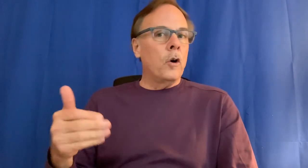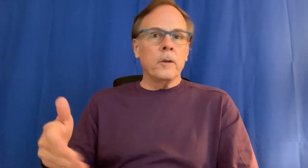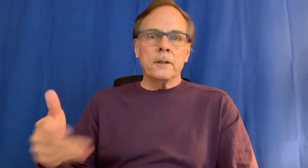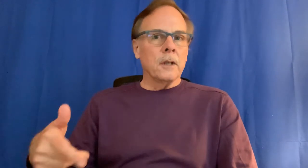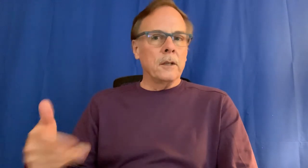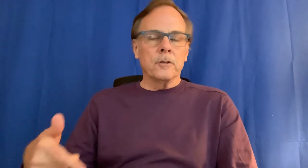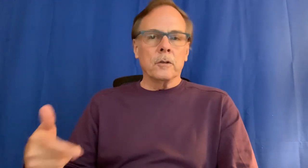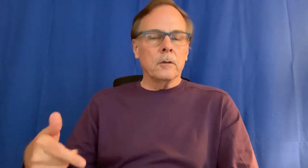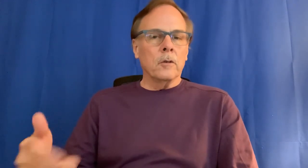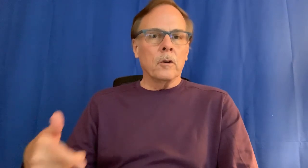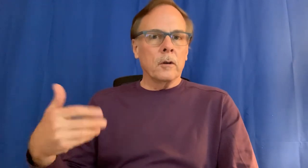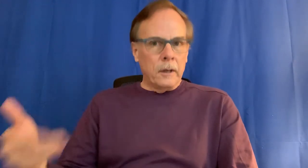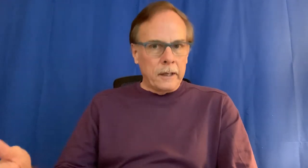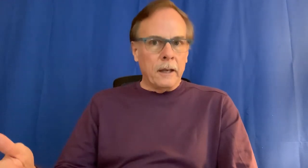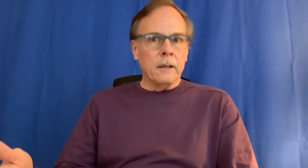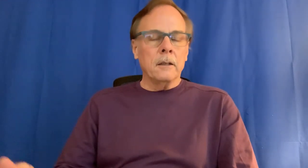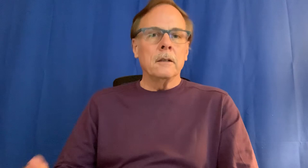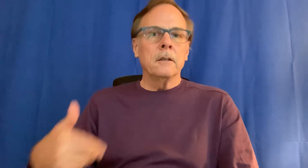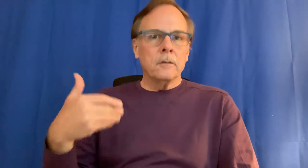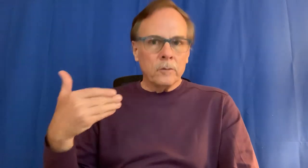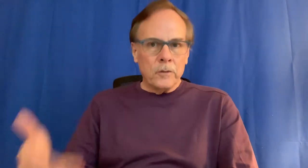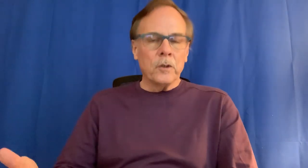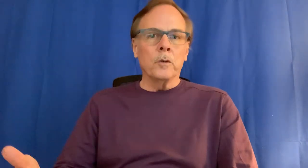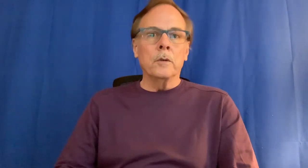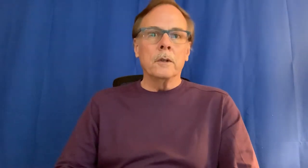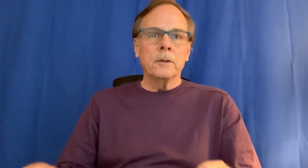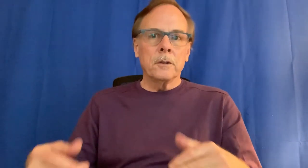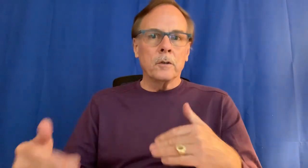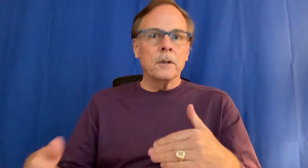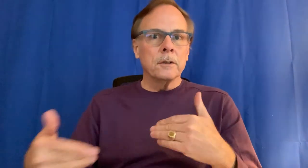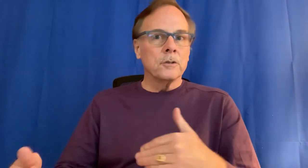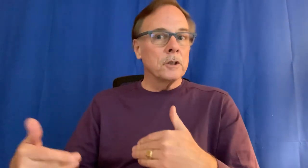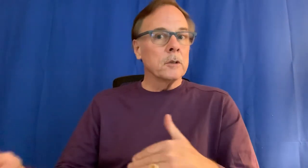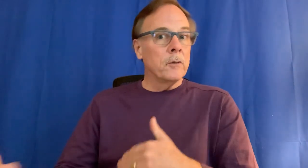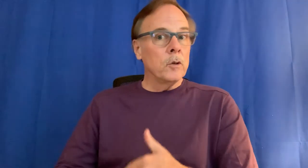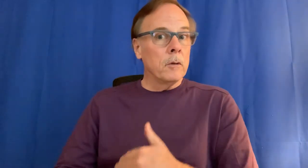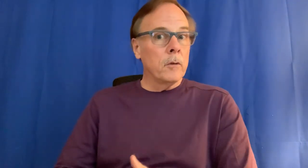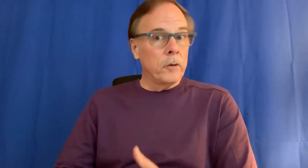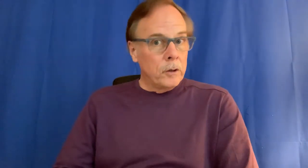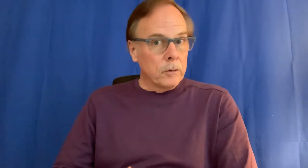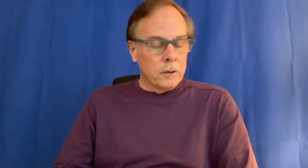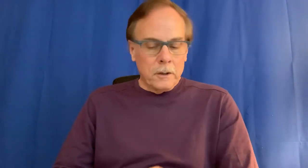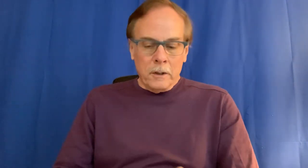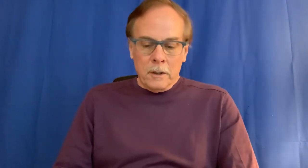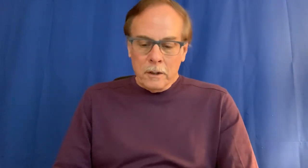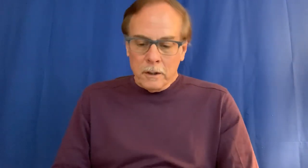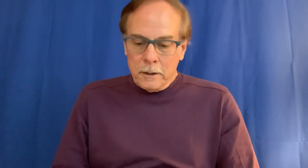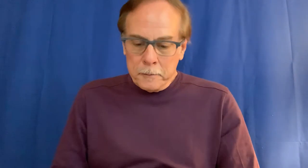these signs are again reviewed. So this is just a review of a review.